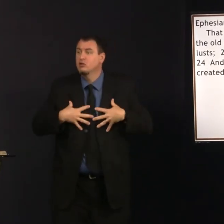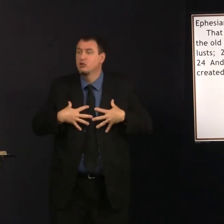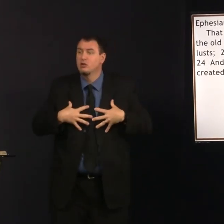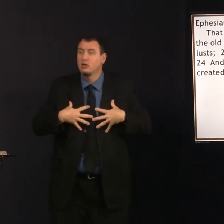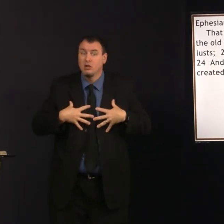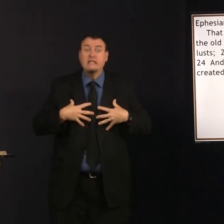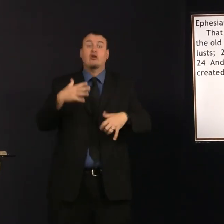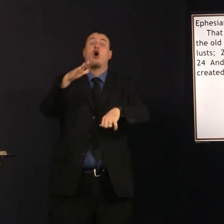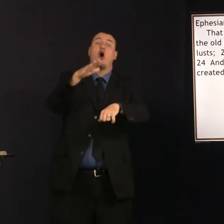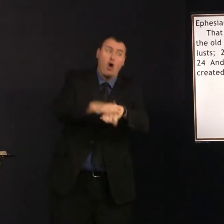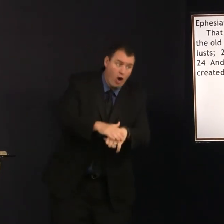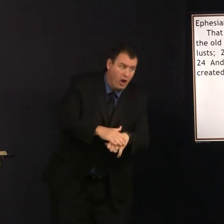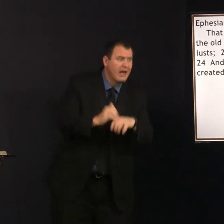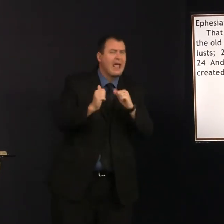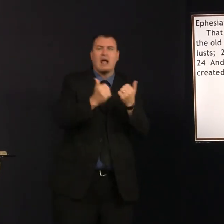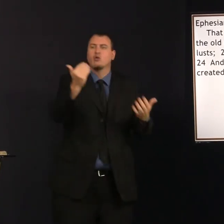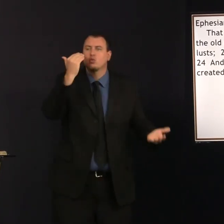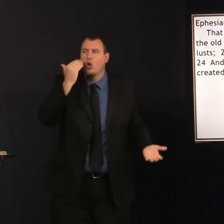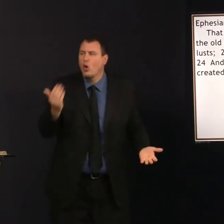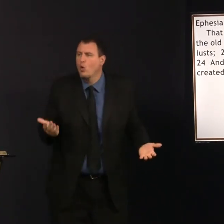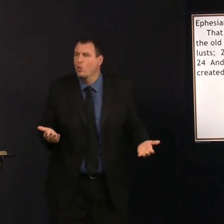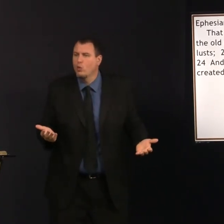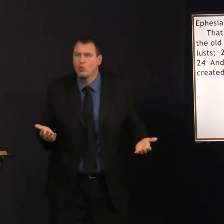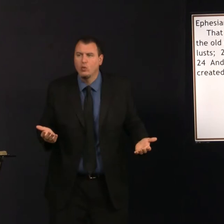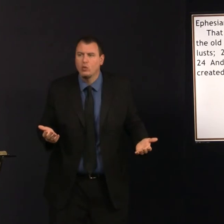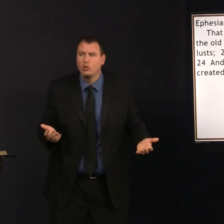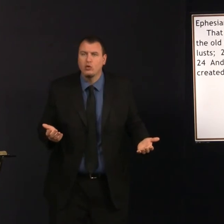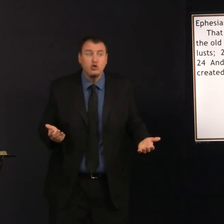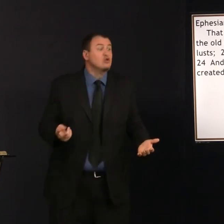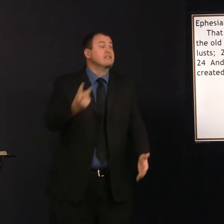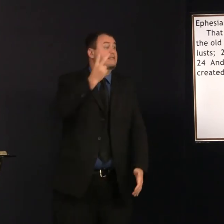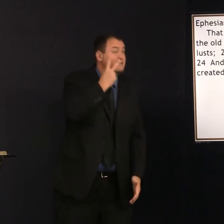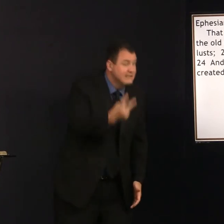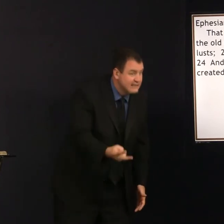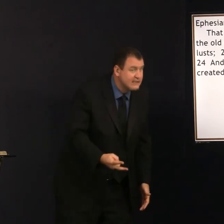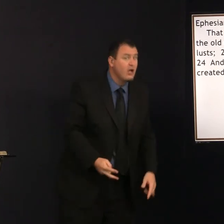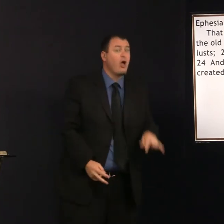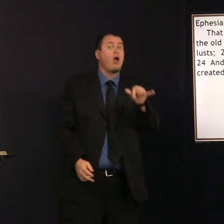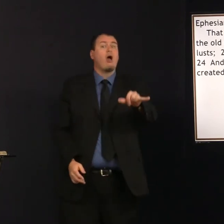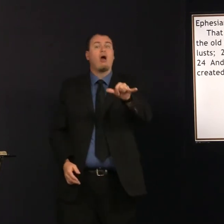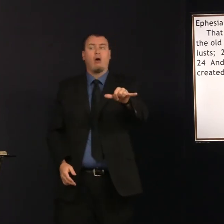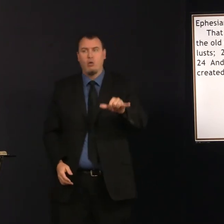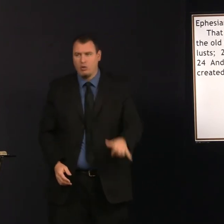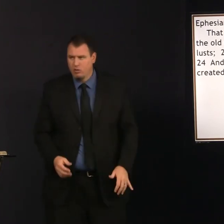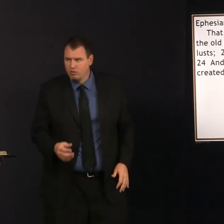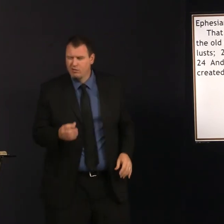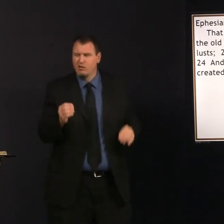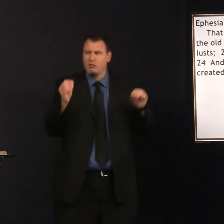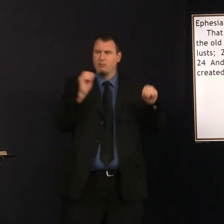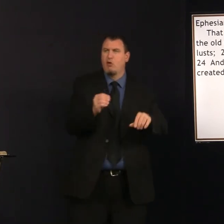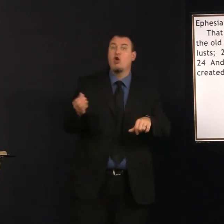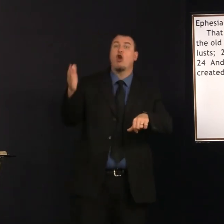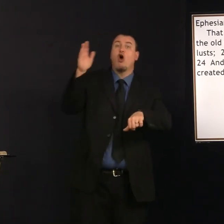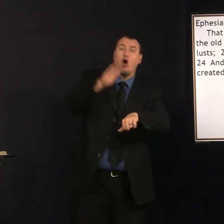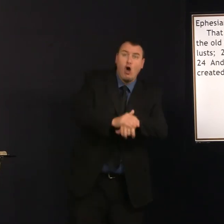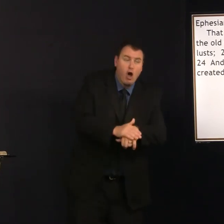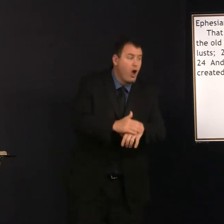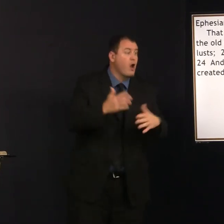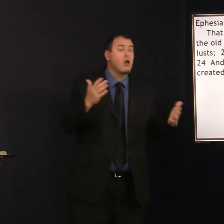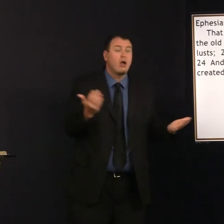Is my jacket on or off? It's on. How do you know? You can see it. Oh, okay. Put it